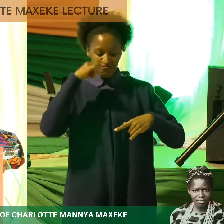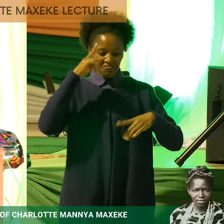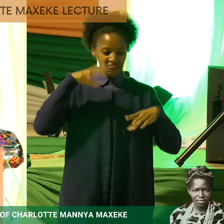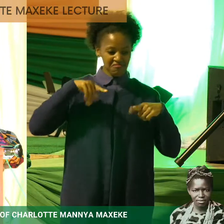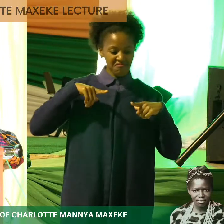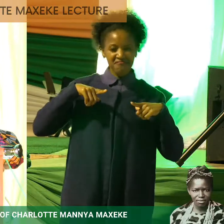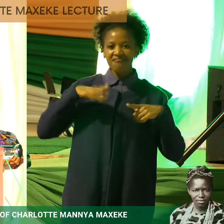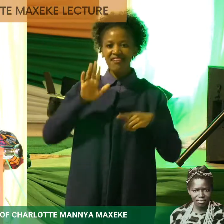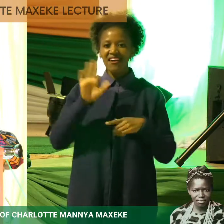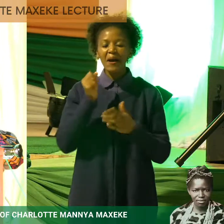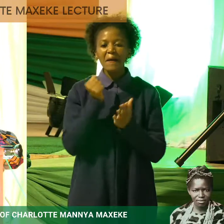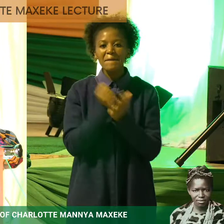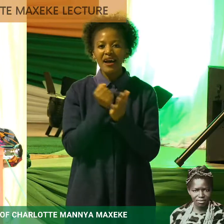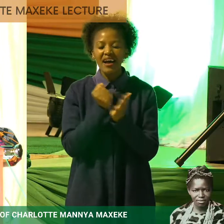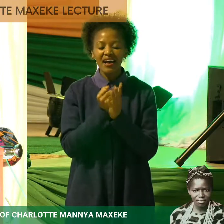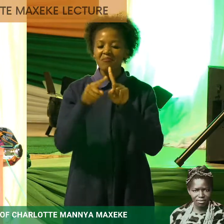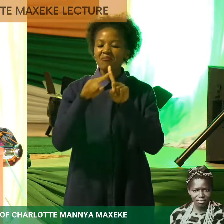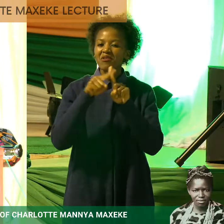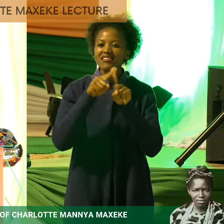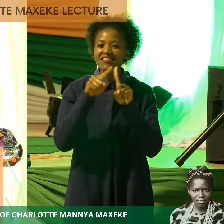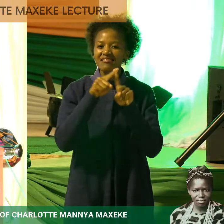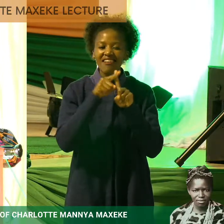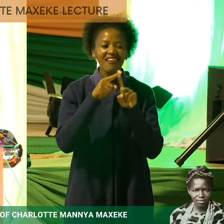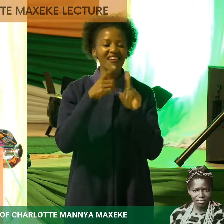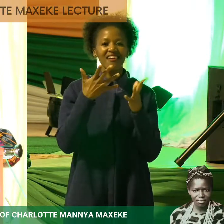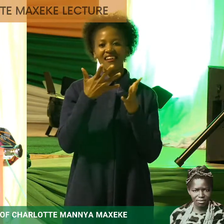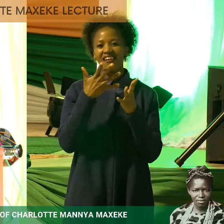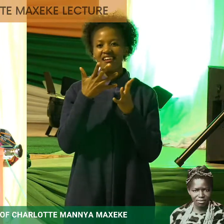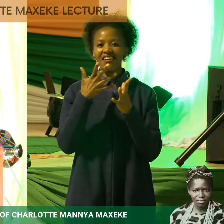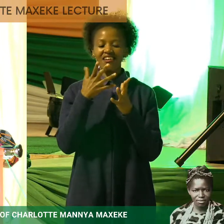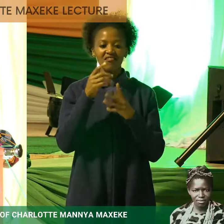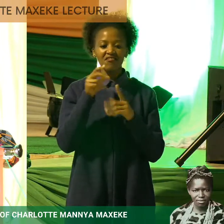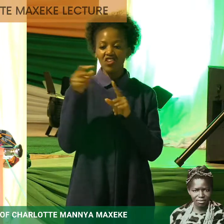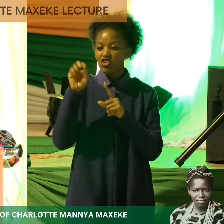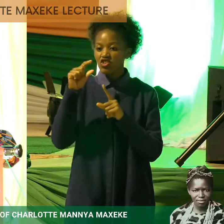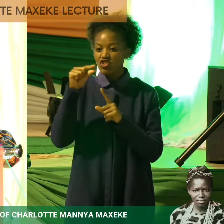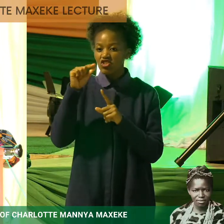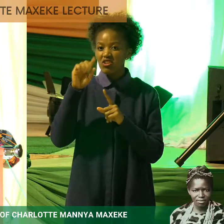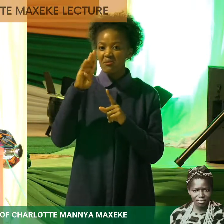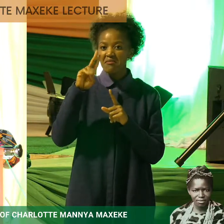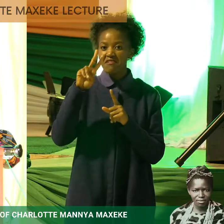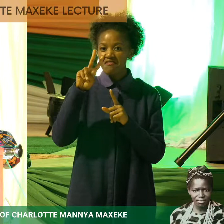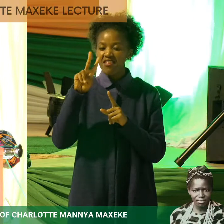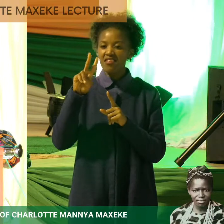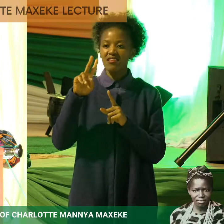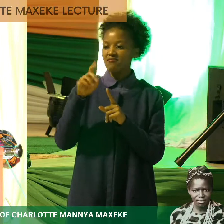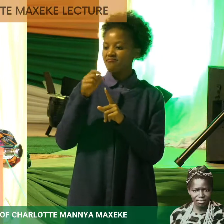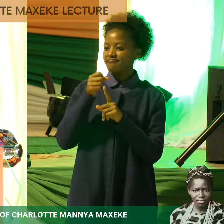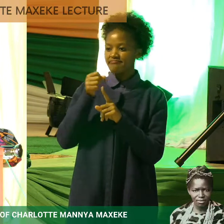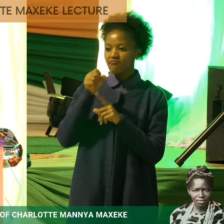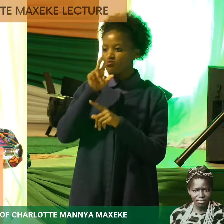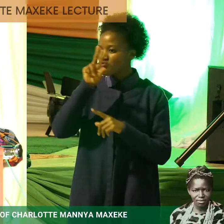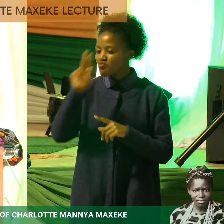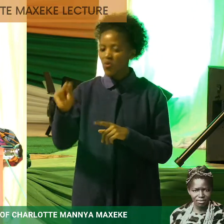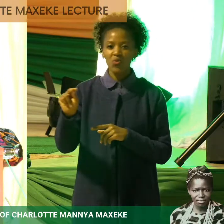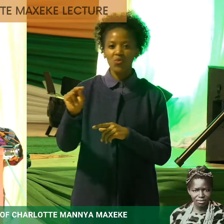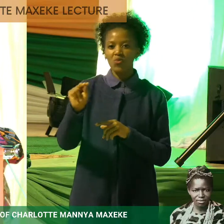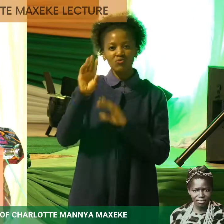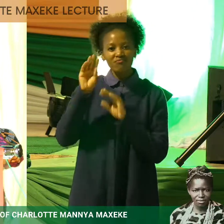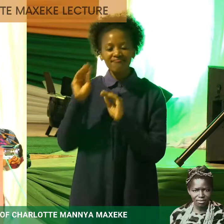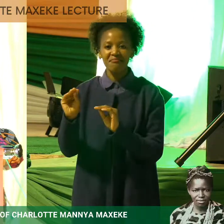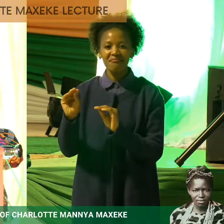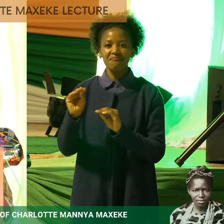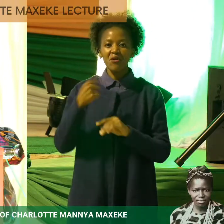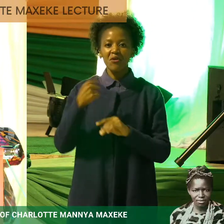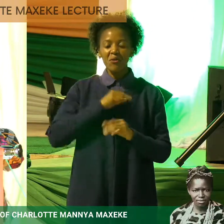to spread positive message. Let us use it to say no to gender-based violence. Let us use it to say